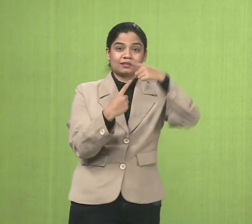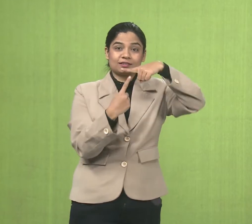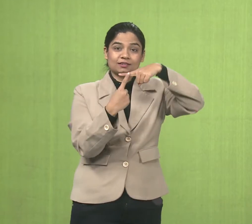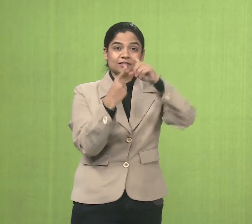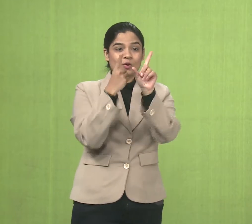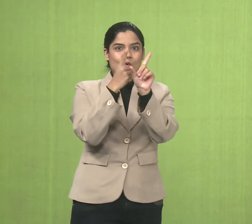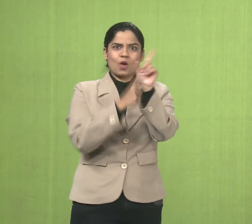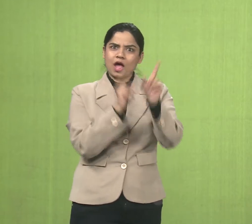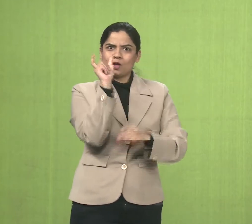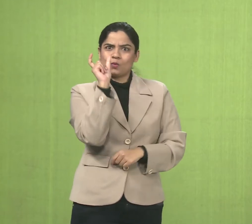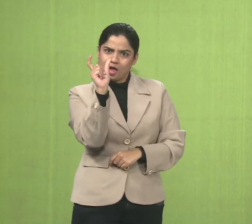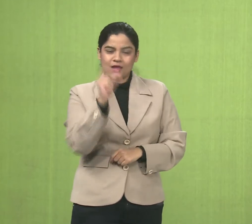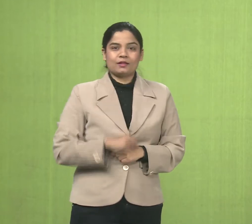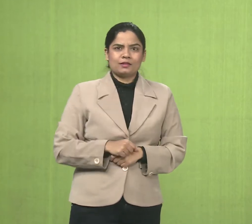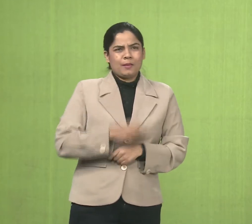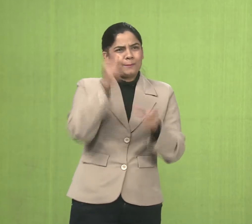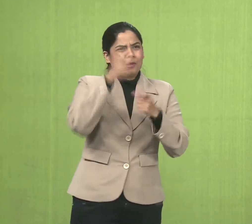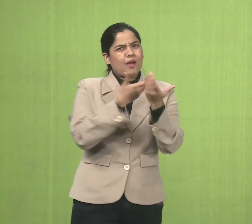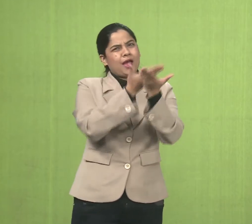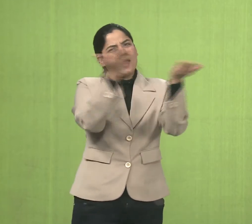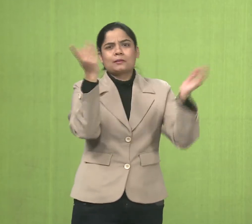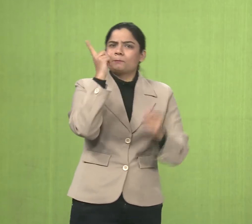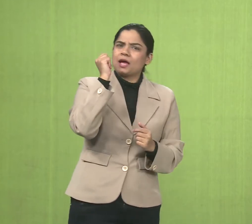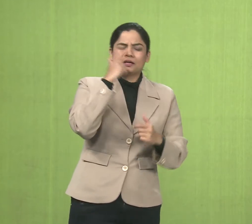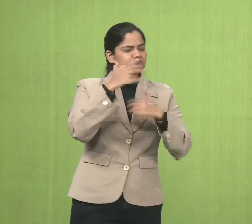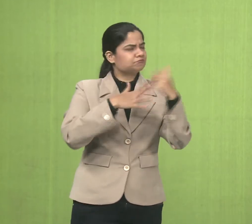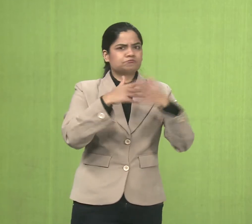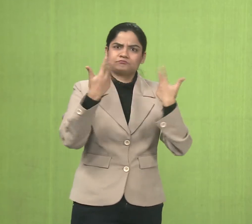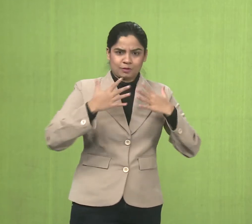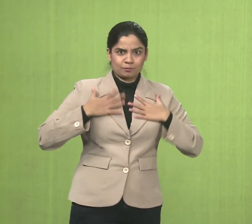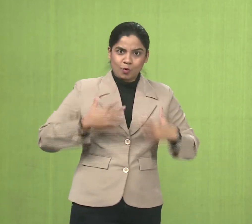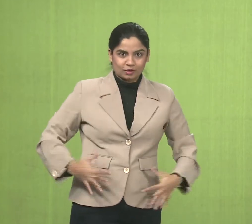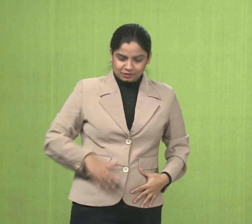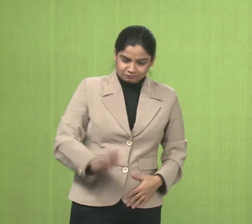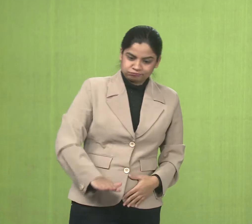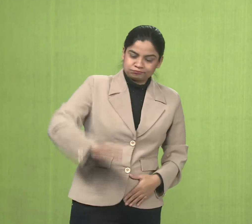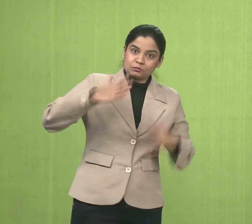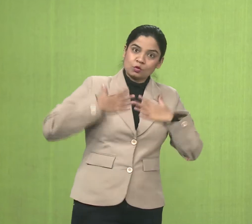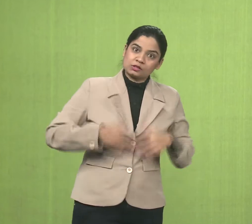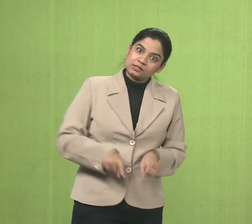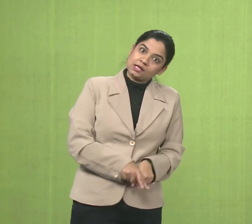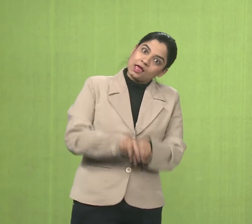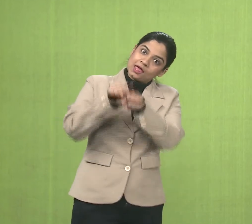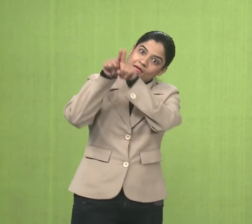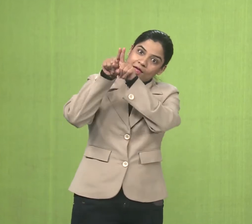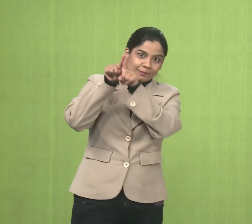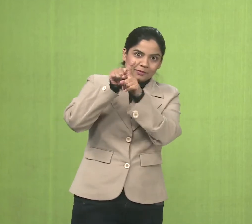Puberty. Puberty, it means everyone, be it a man or a woman, hits puberty. Our body